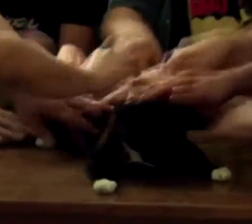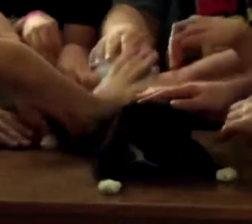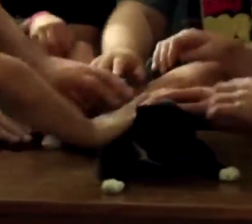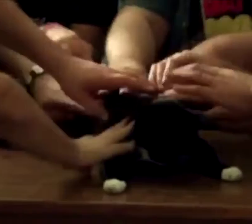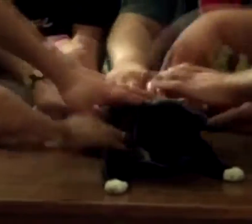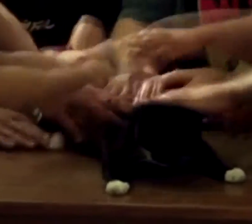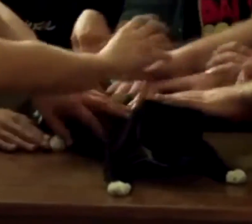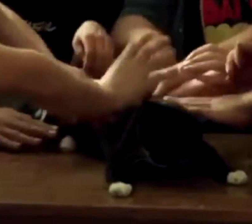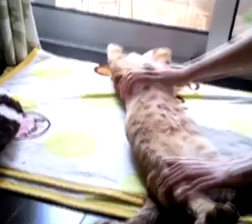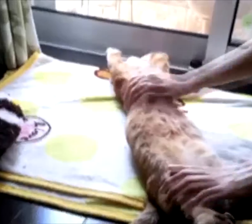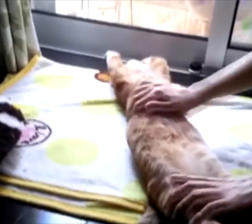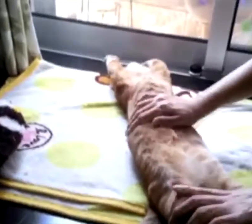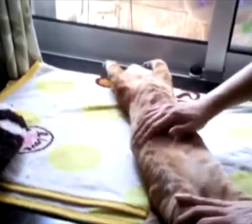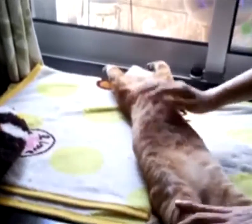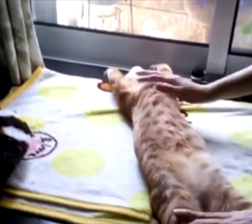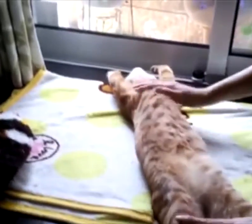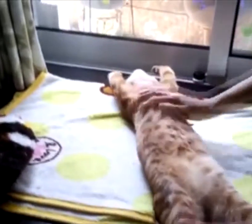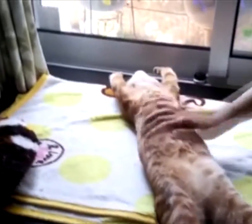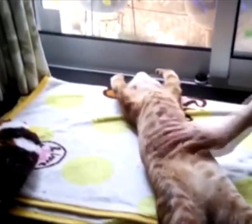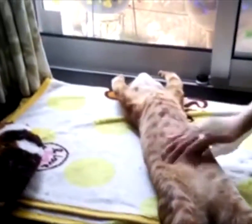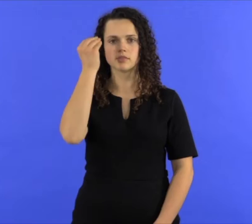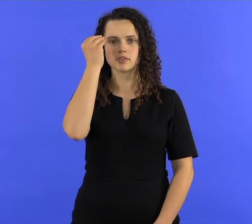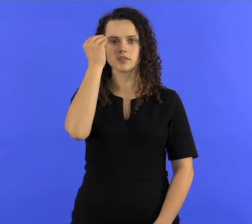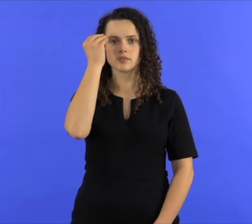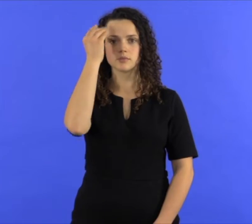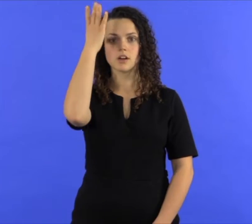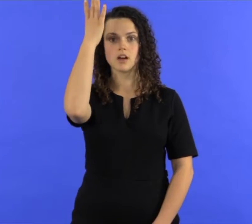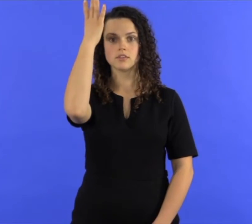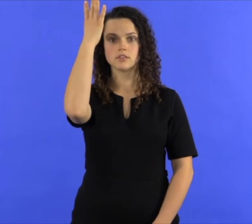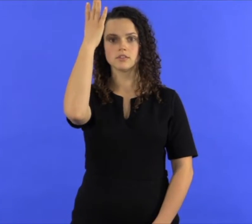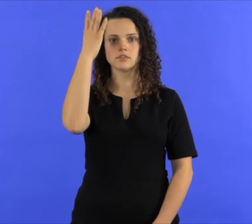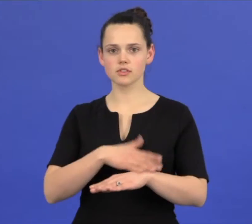lads Who swear like as your father and they're very cool for cats Cool